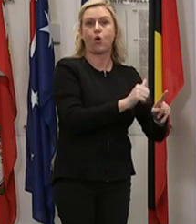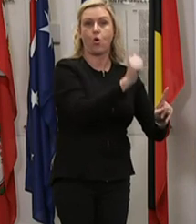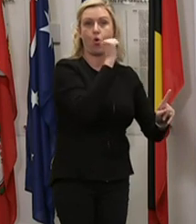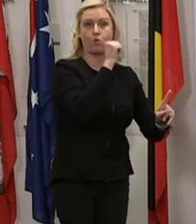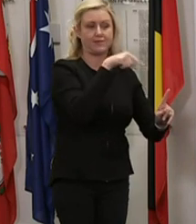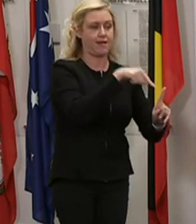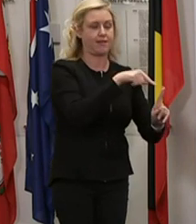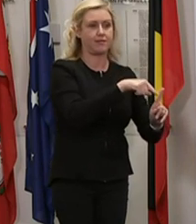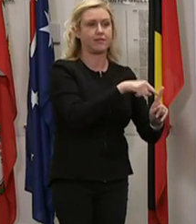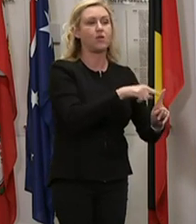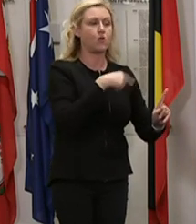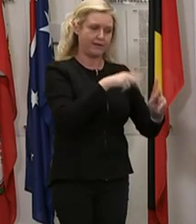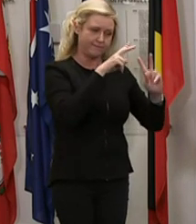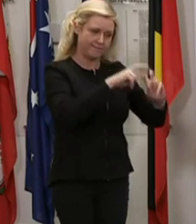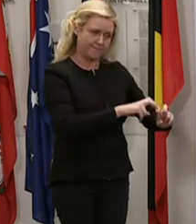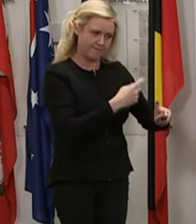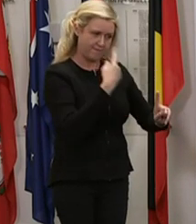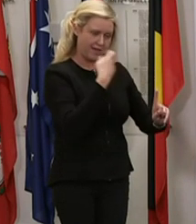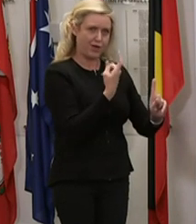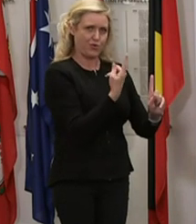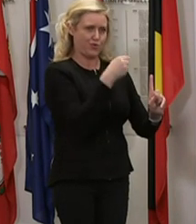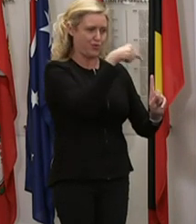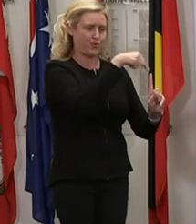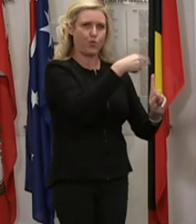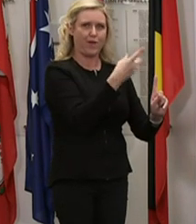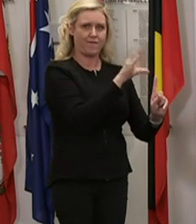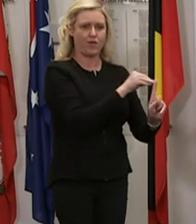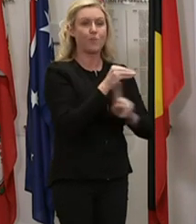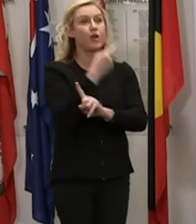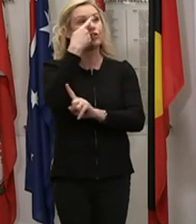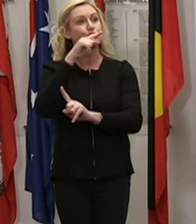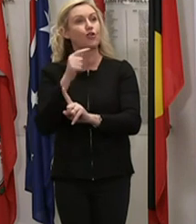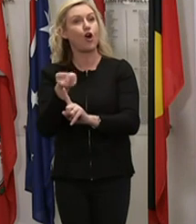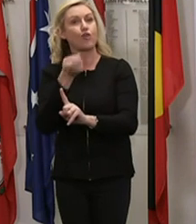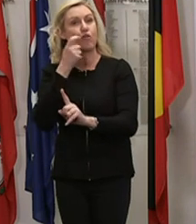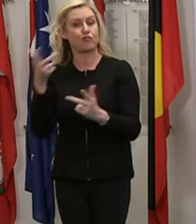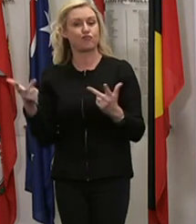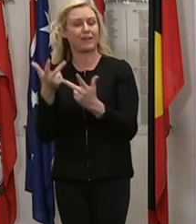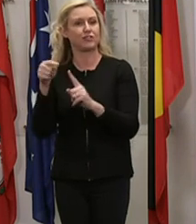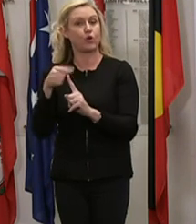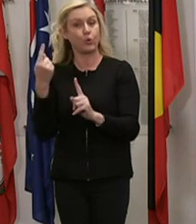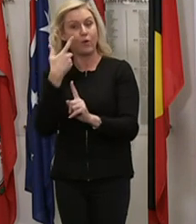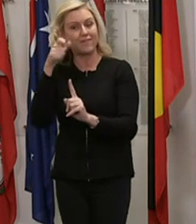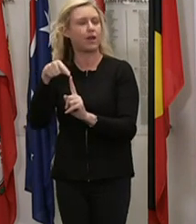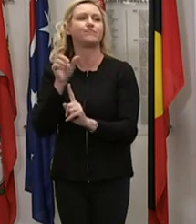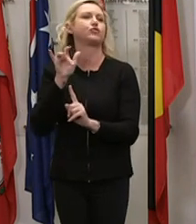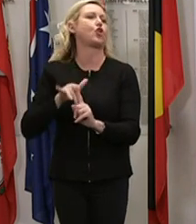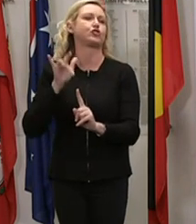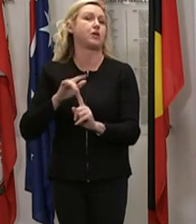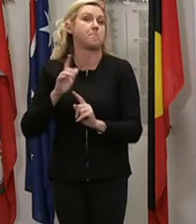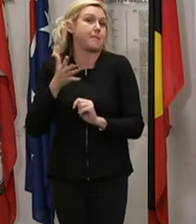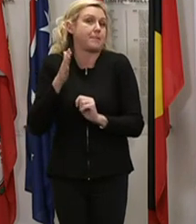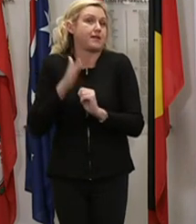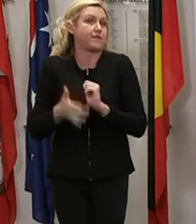yet done that with the Thai Rock. We haven't found that missing link, and we may never do that. But we have, and in relation